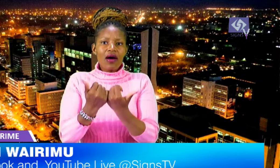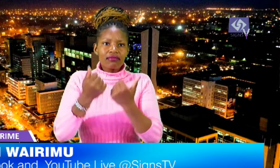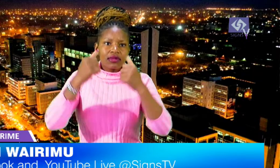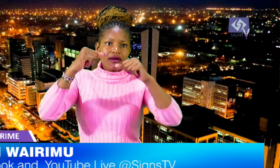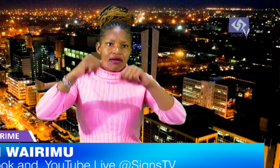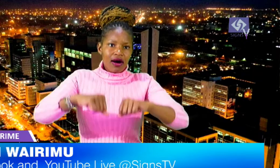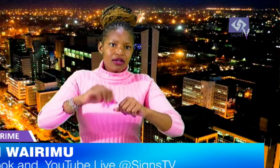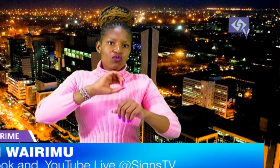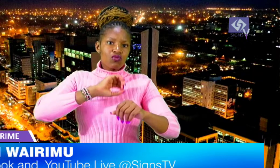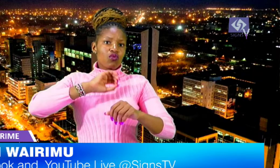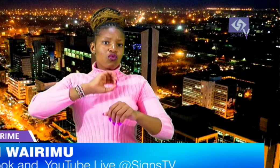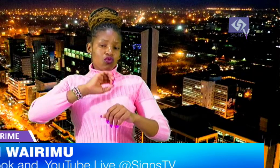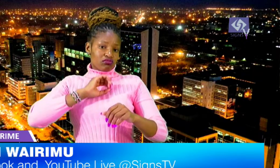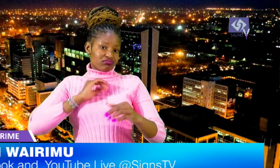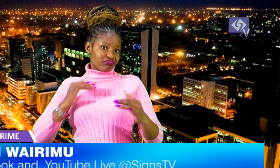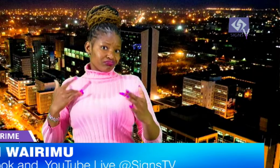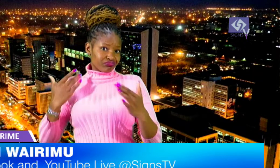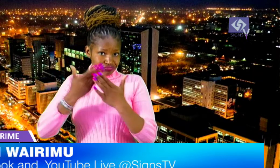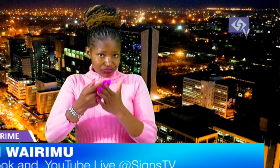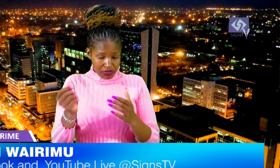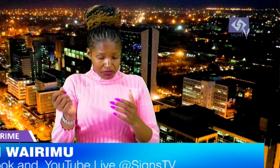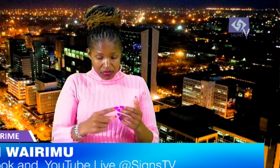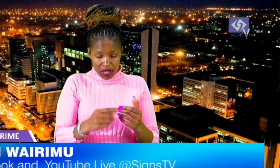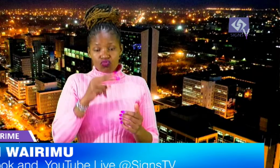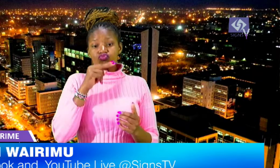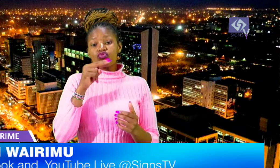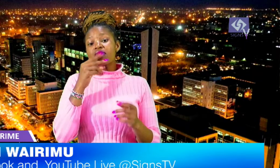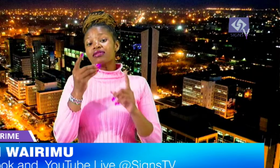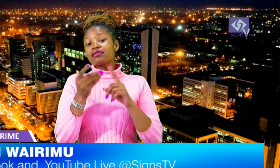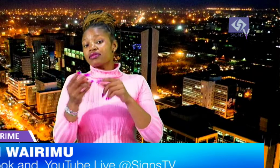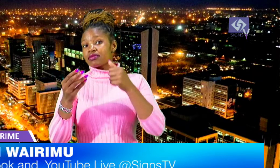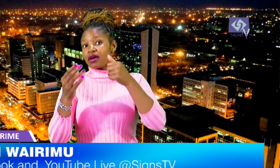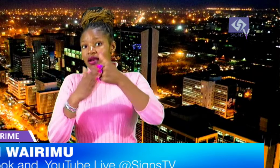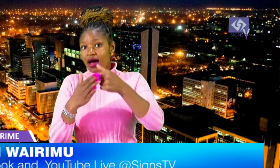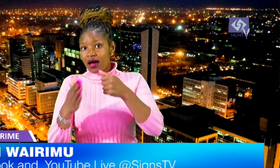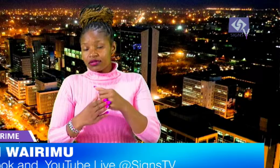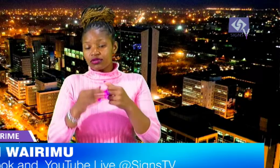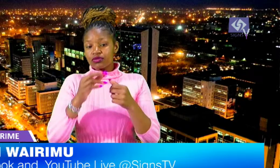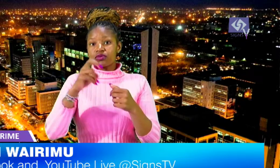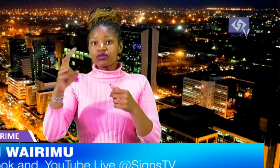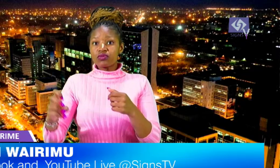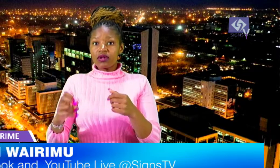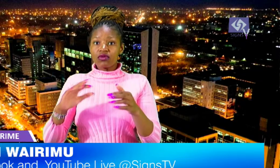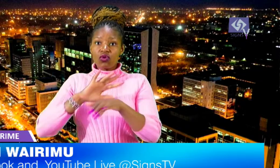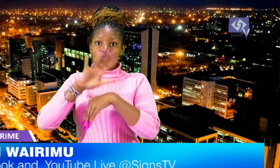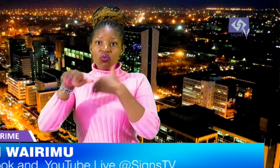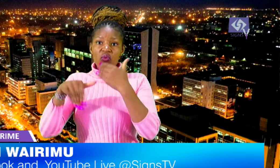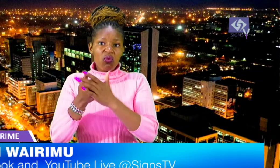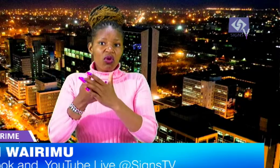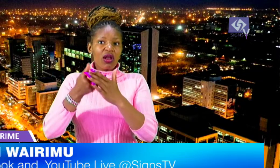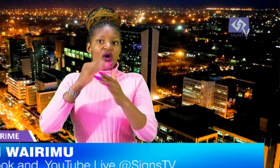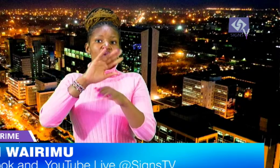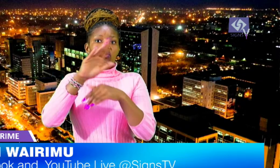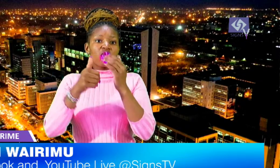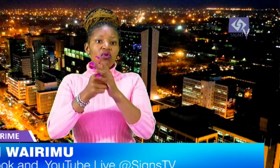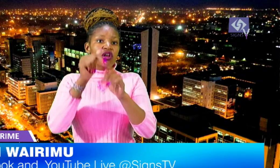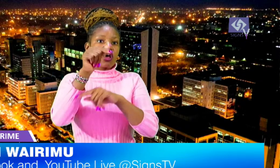facility's owner since November 9, 2020, and all individuals involved were